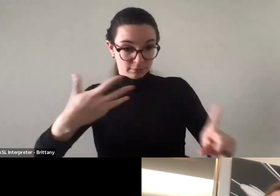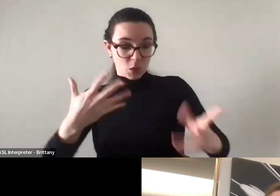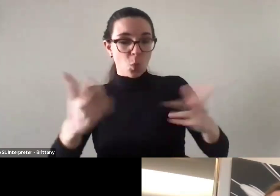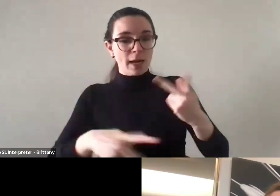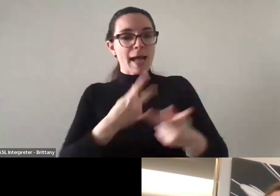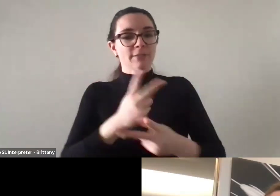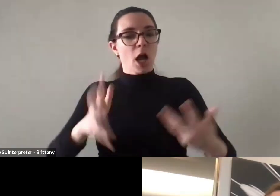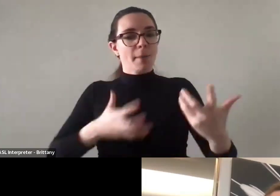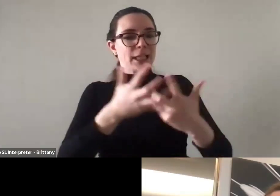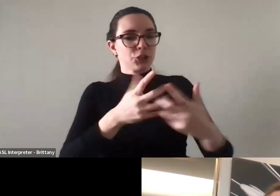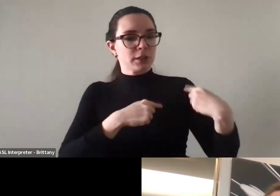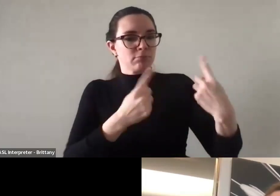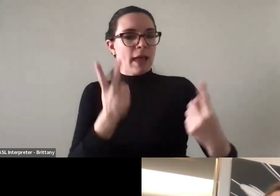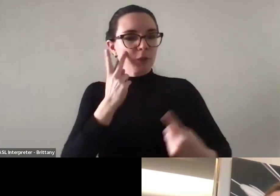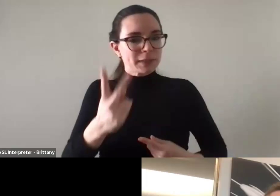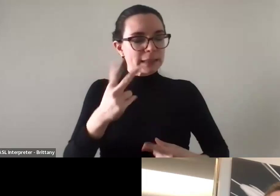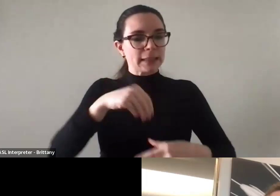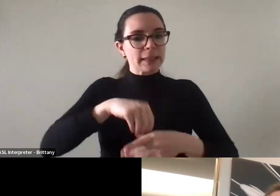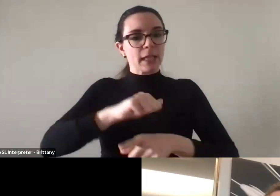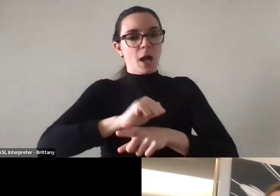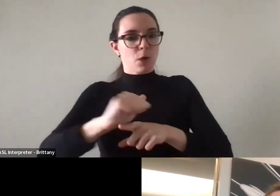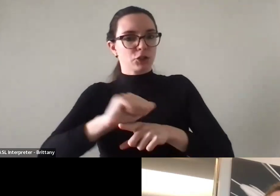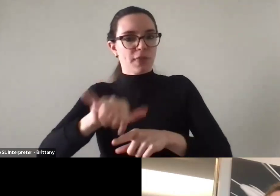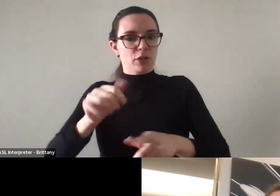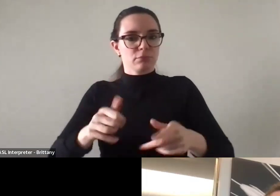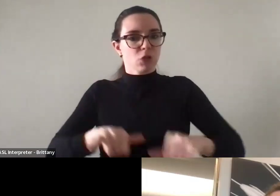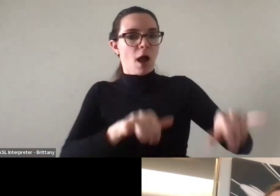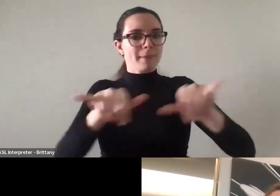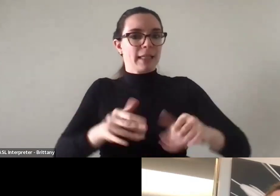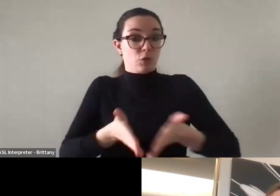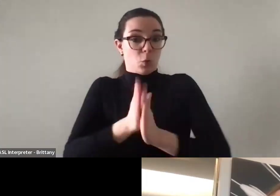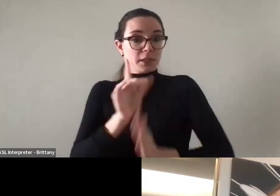seen as far as in apprenticeships that are commonly requested?